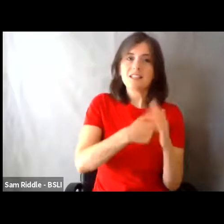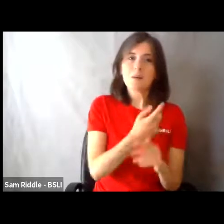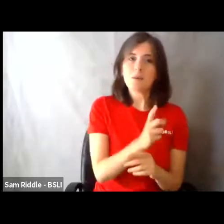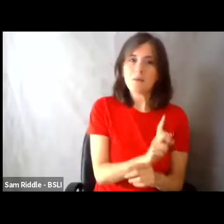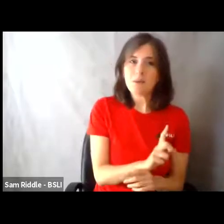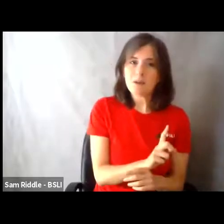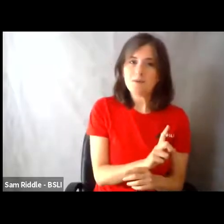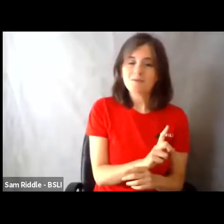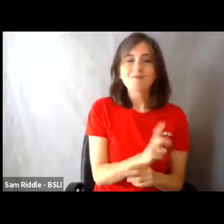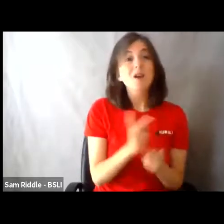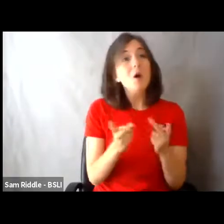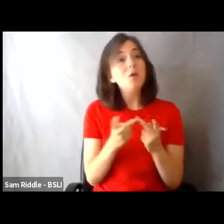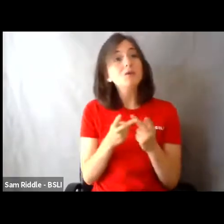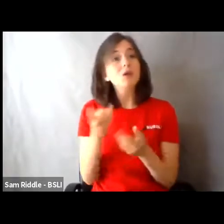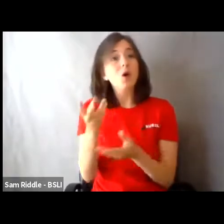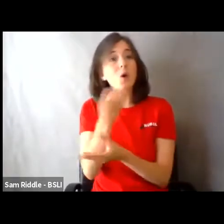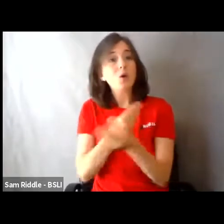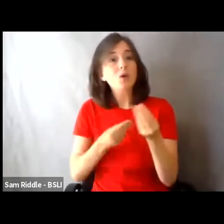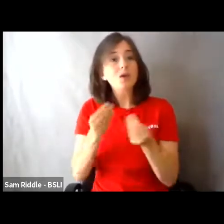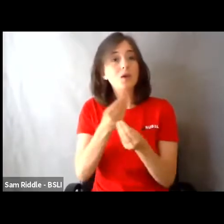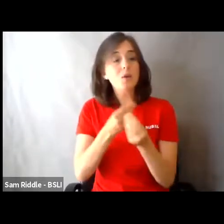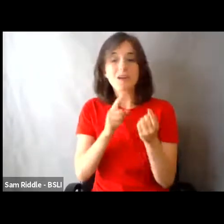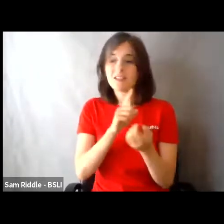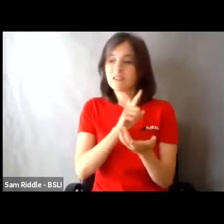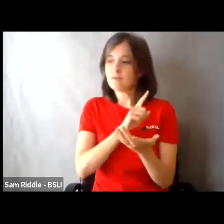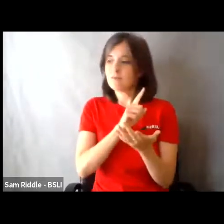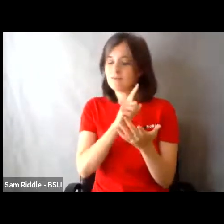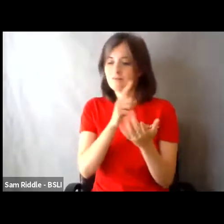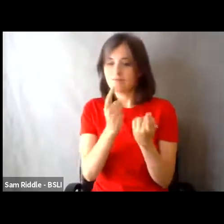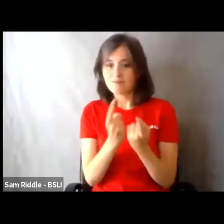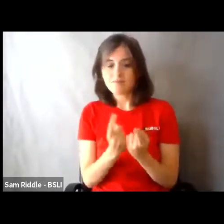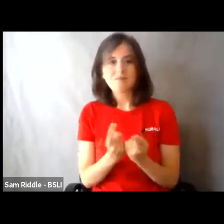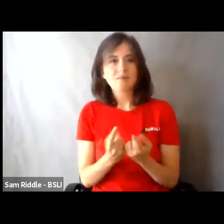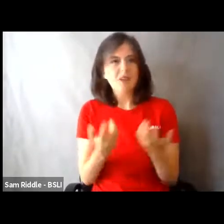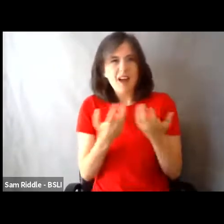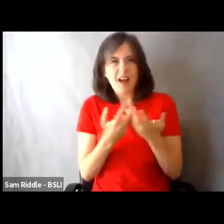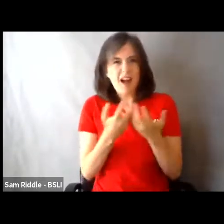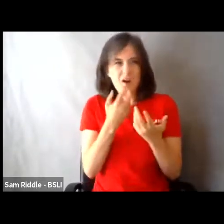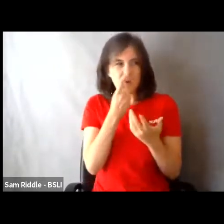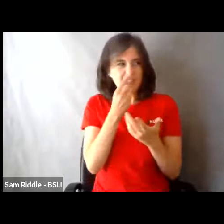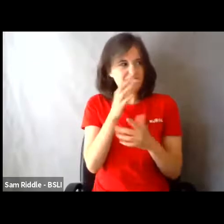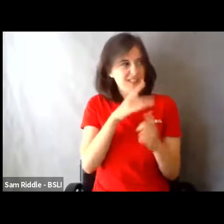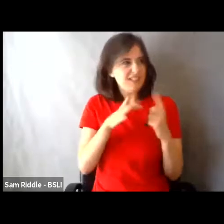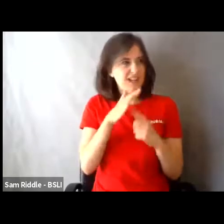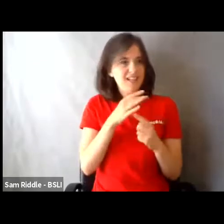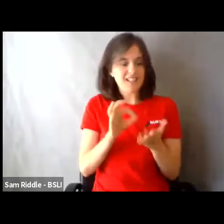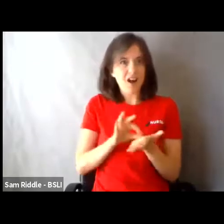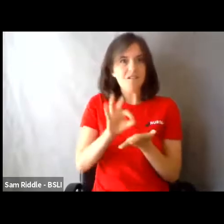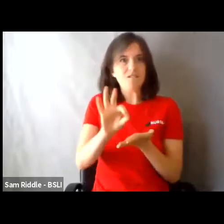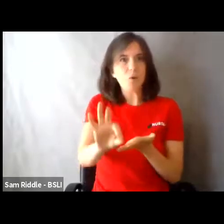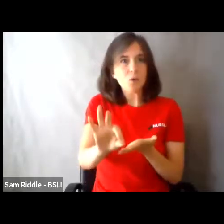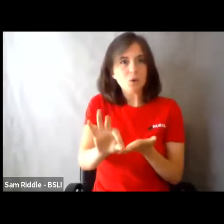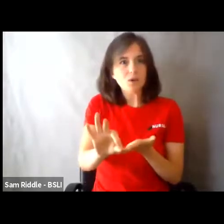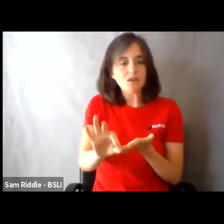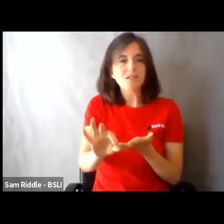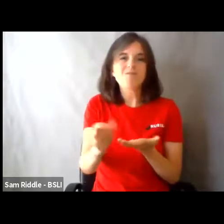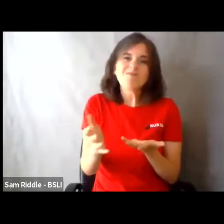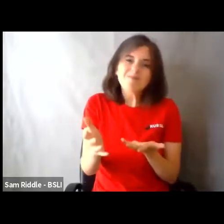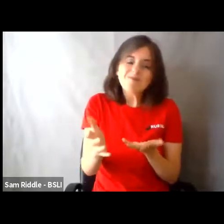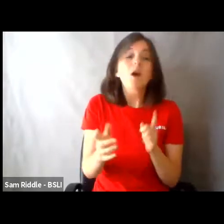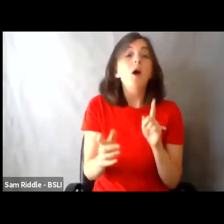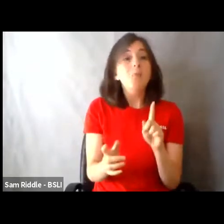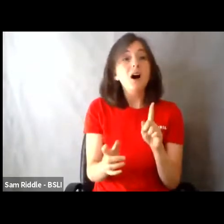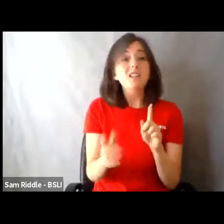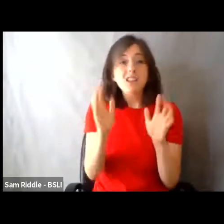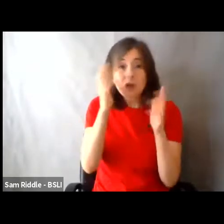i.e. how can a society afford it? But I still think that it represents a way forward for all.